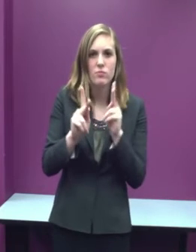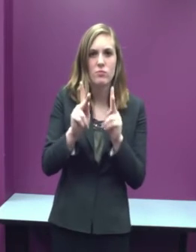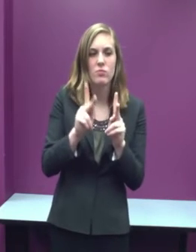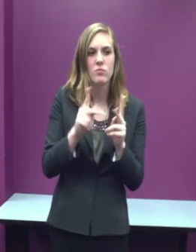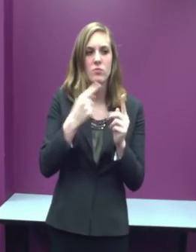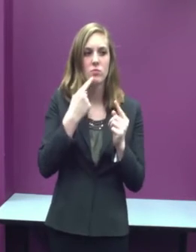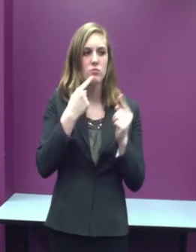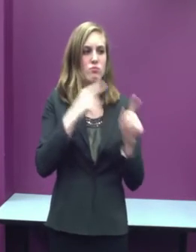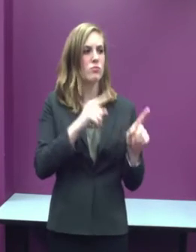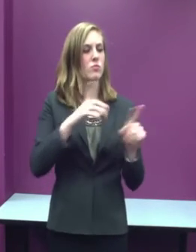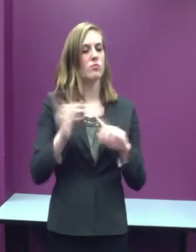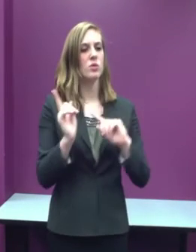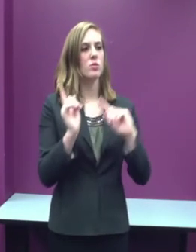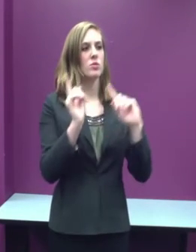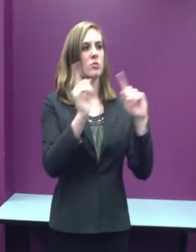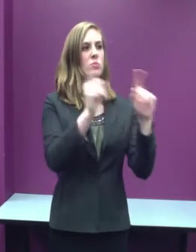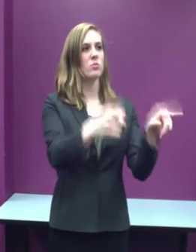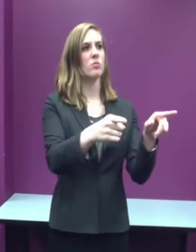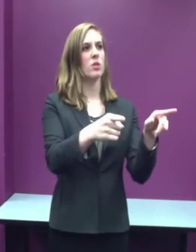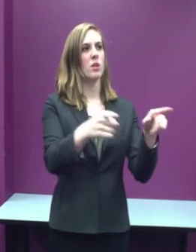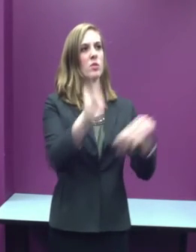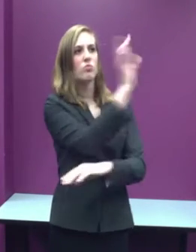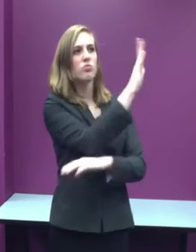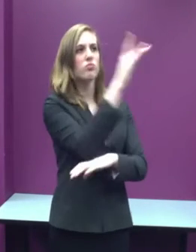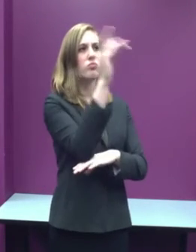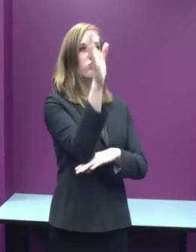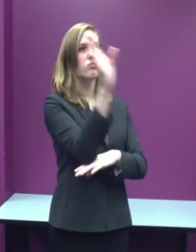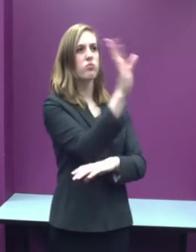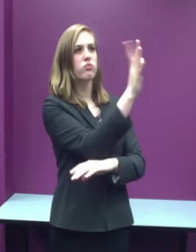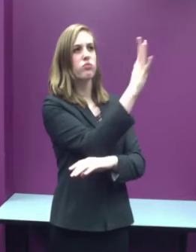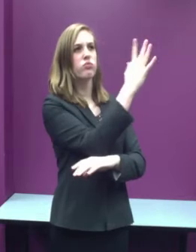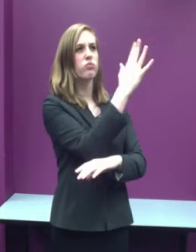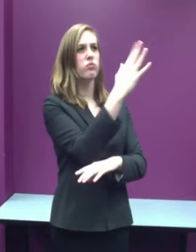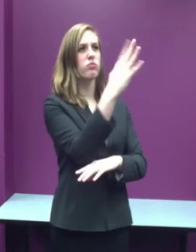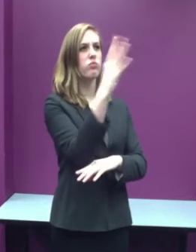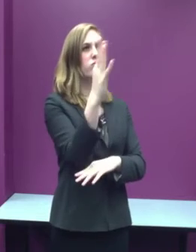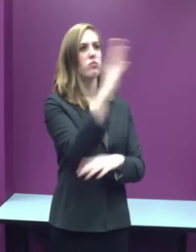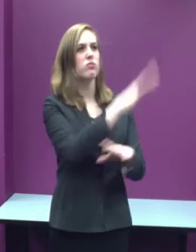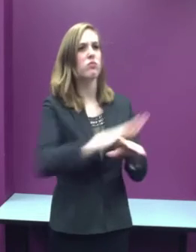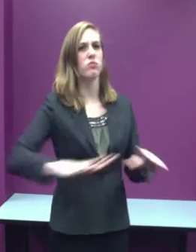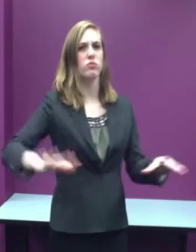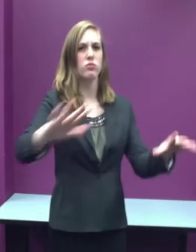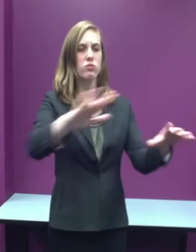Earth, a place they thought might still hold woolly mammoths and other prehistoric creatures.